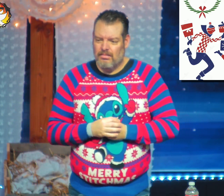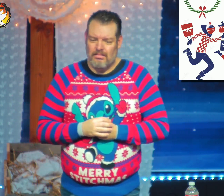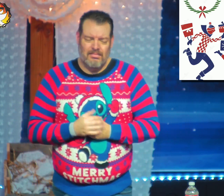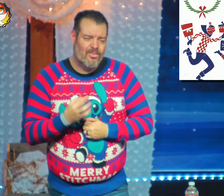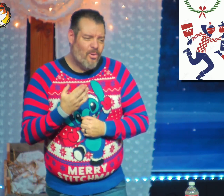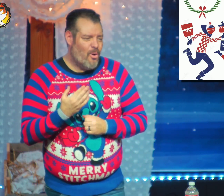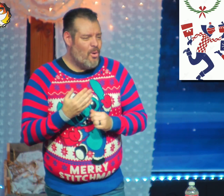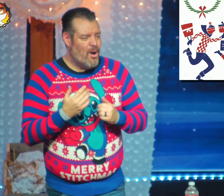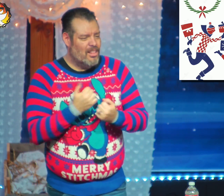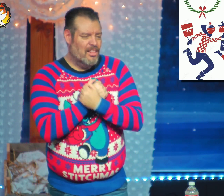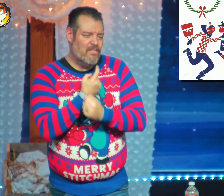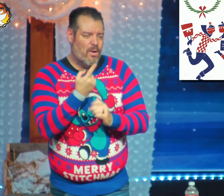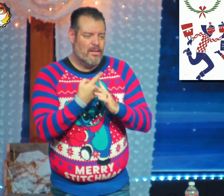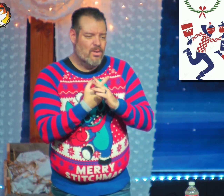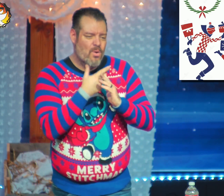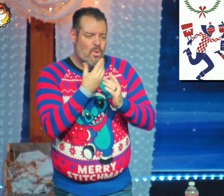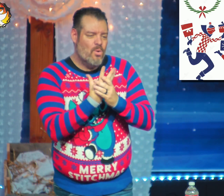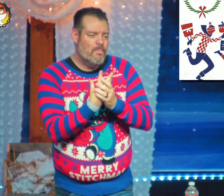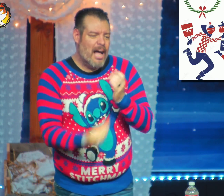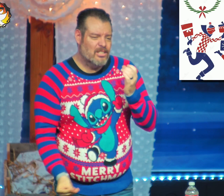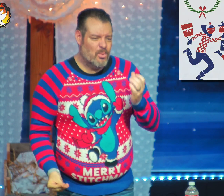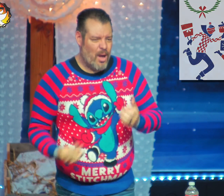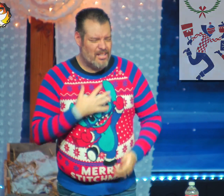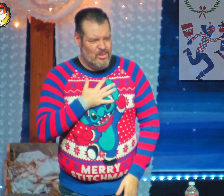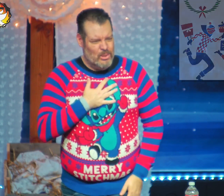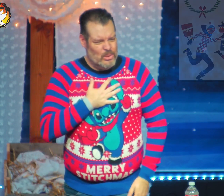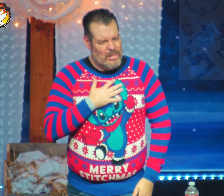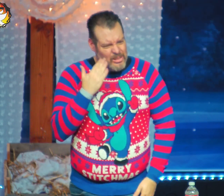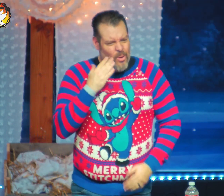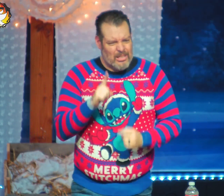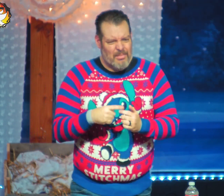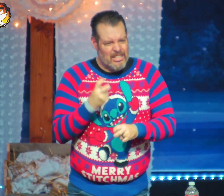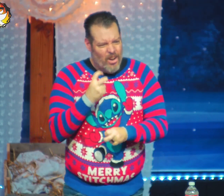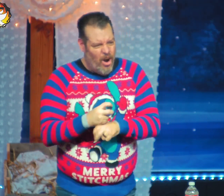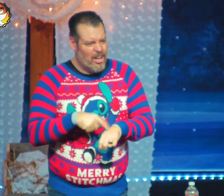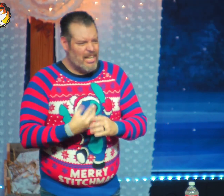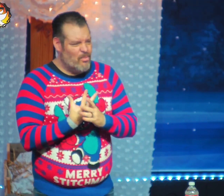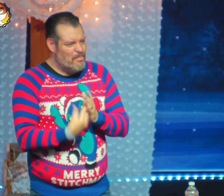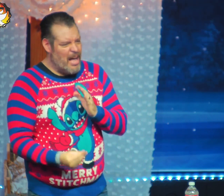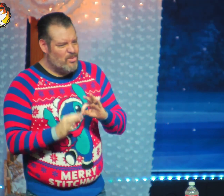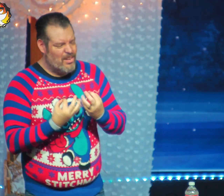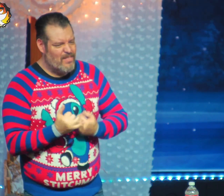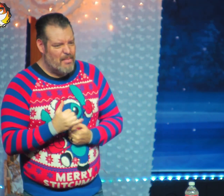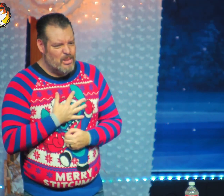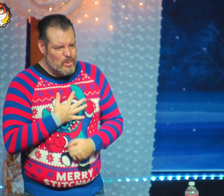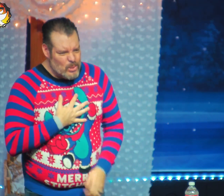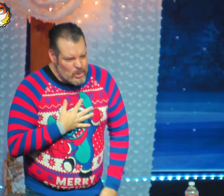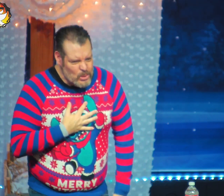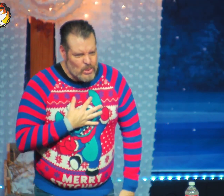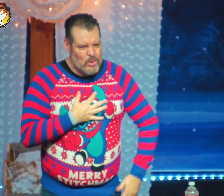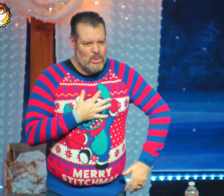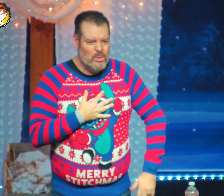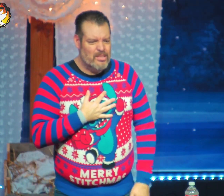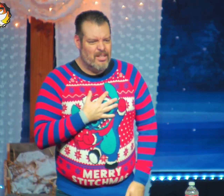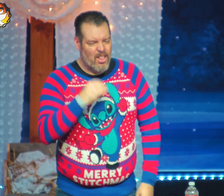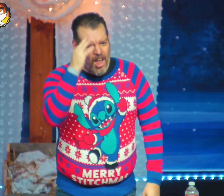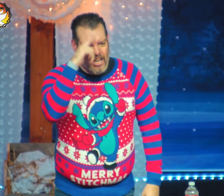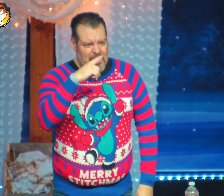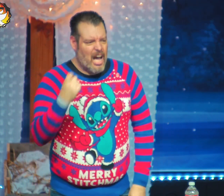or even maybe someone loses their family and there's quarrels within the family. I don't want to visit this